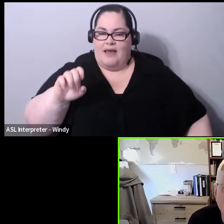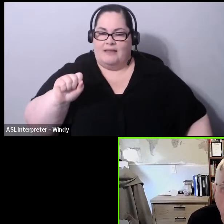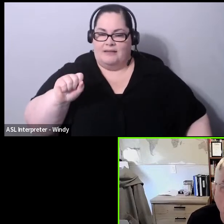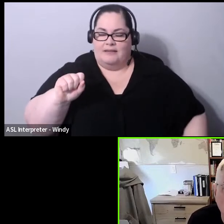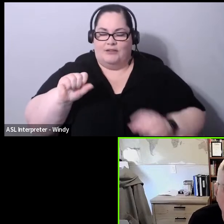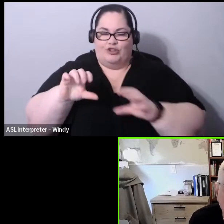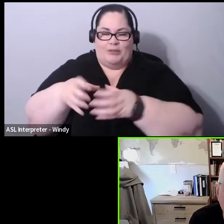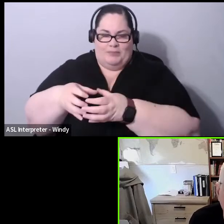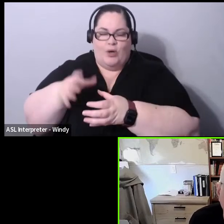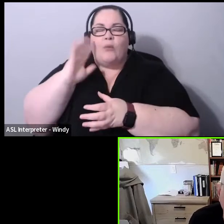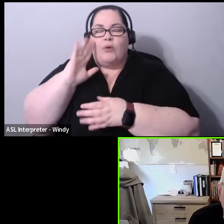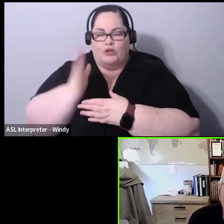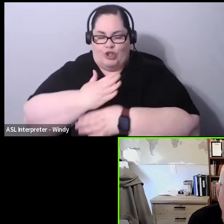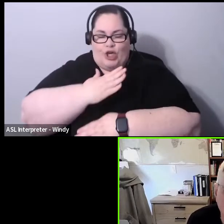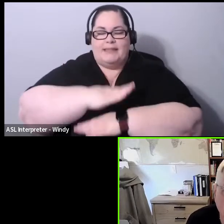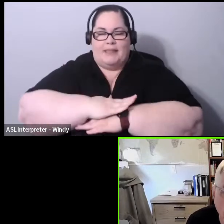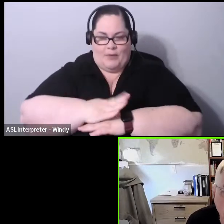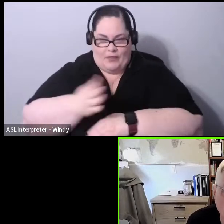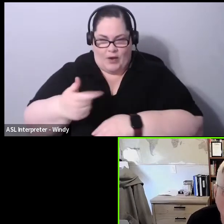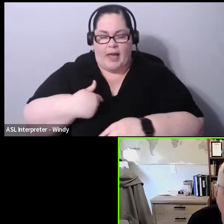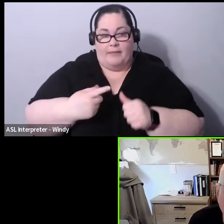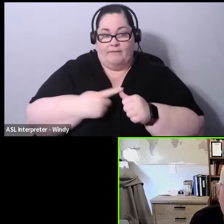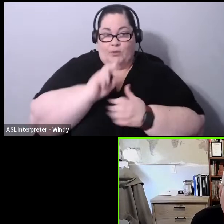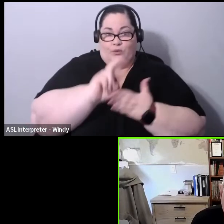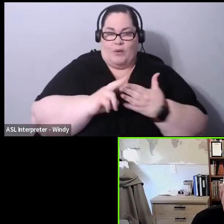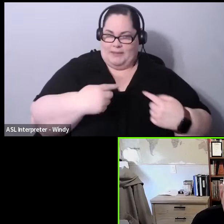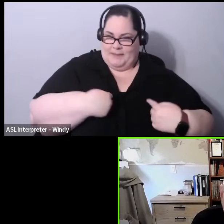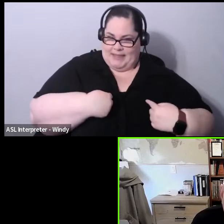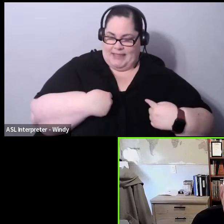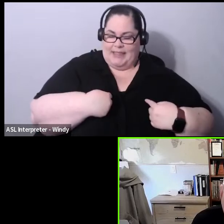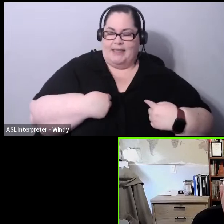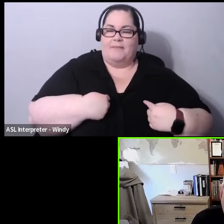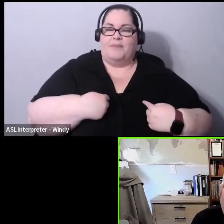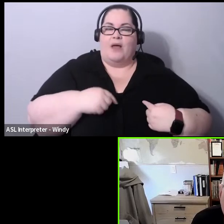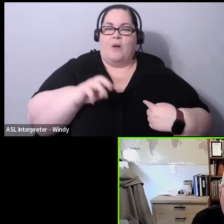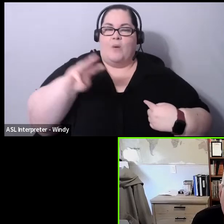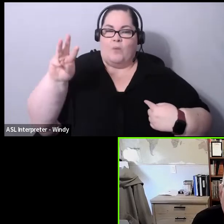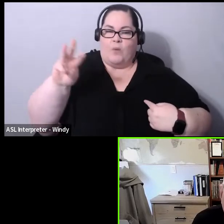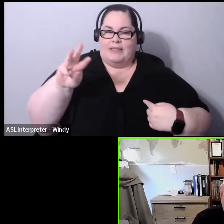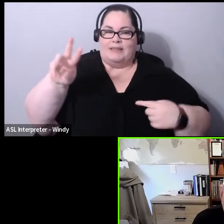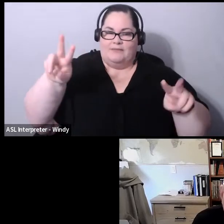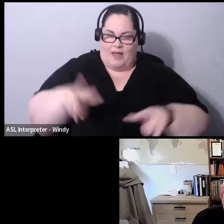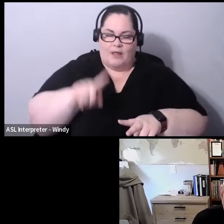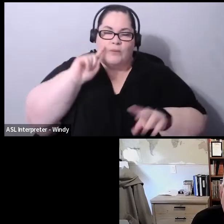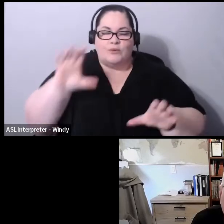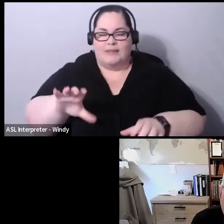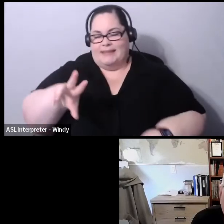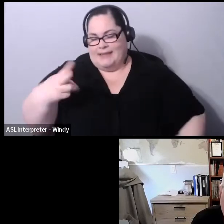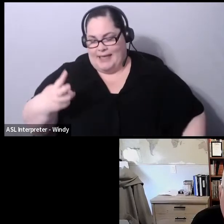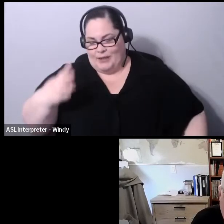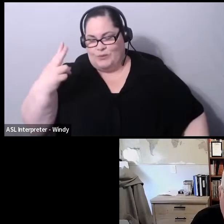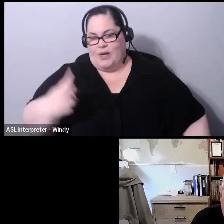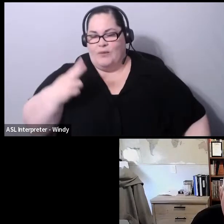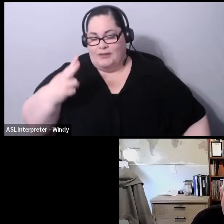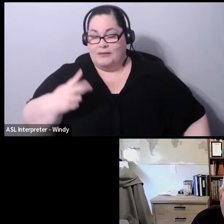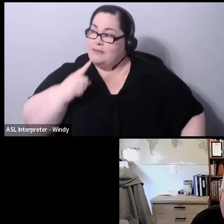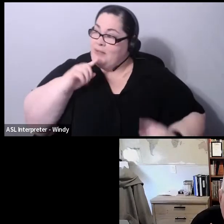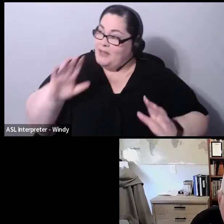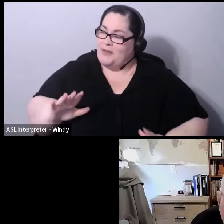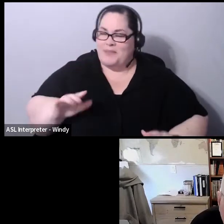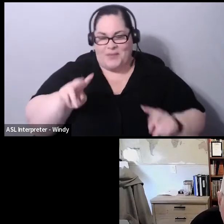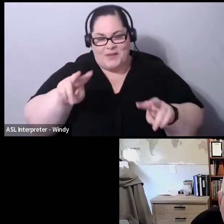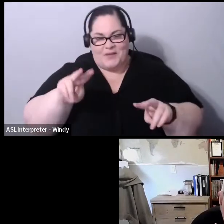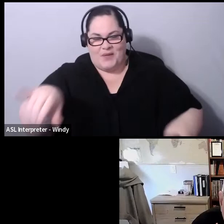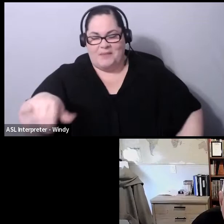there. I'm going to do the first 2 hours, and West Valley is going to do the second 2 hours. Wonderful. Yeah, we're looking forward to it. Thank